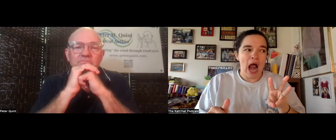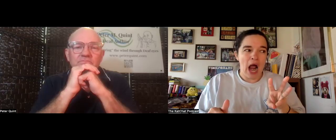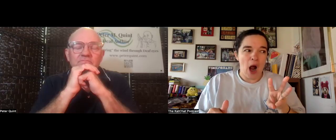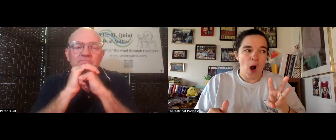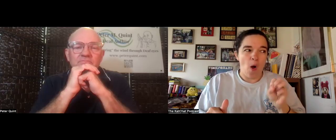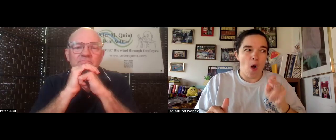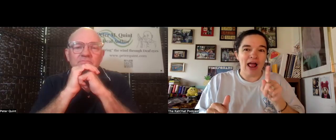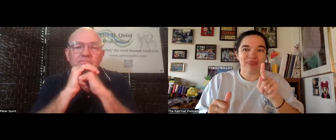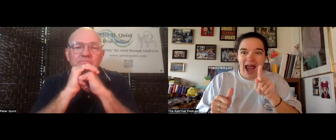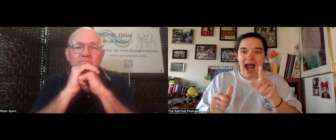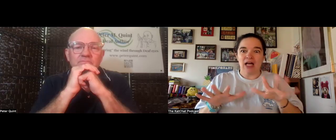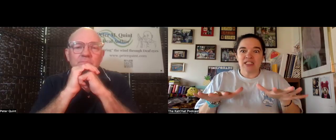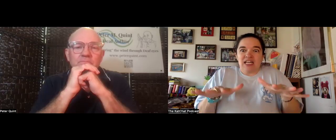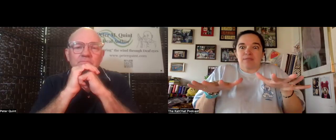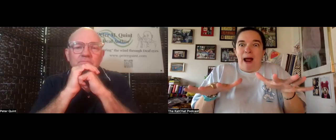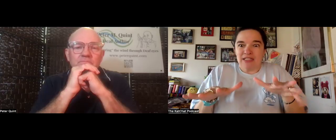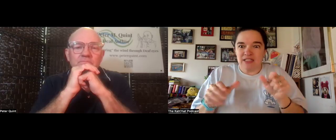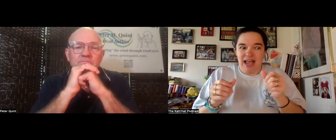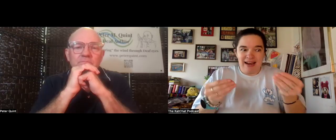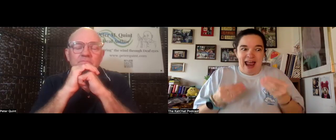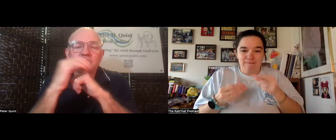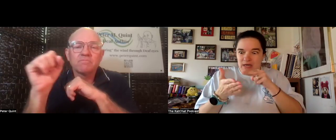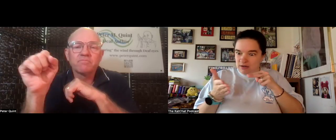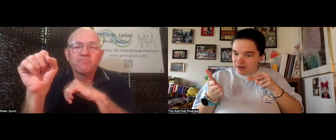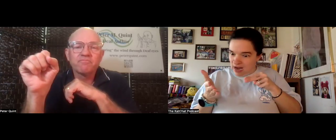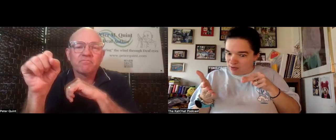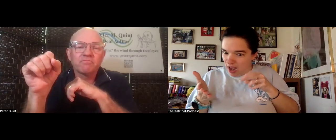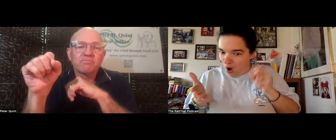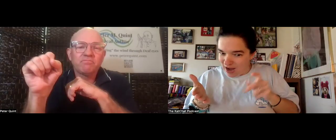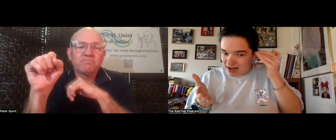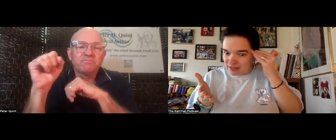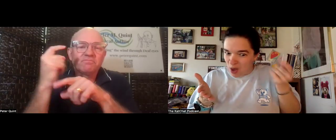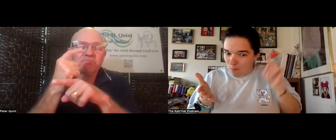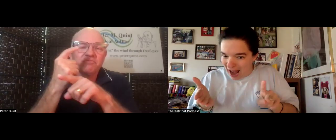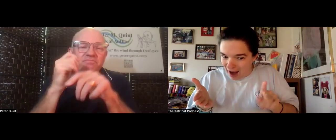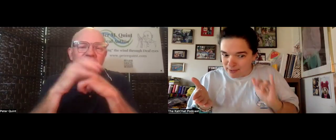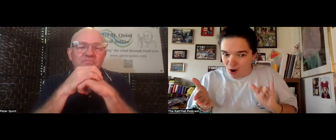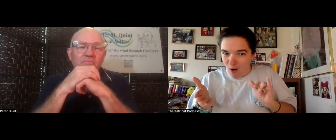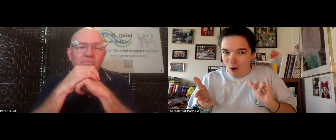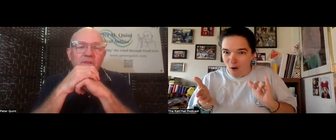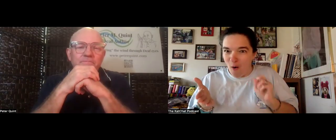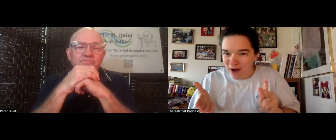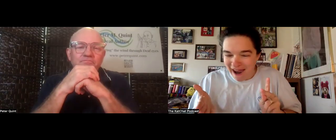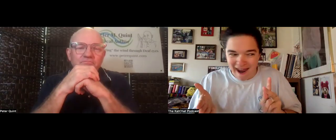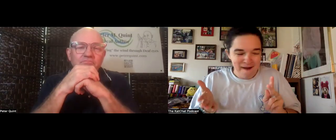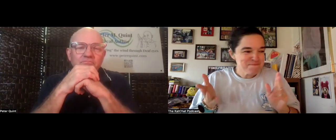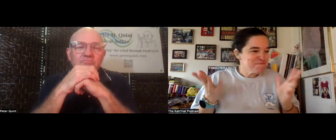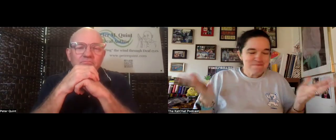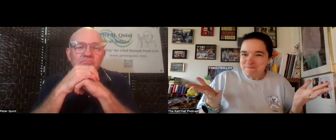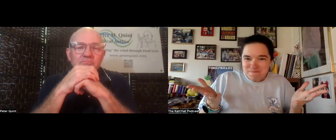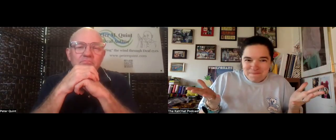wow, okay, that fun gave me. I was like, okay, I need to know what happened.